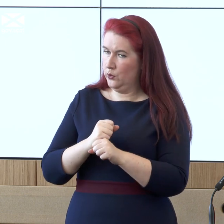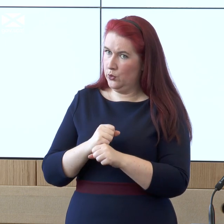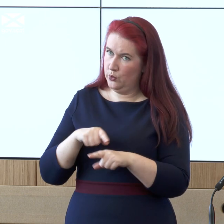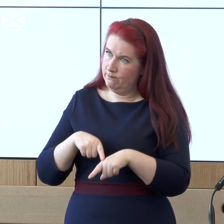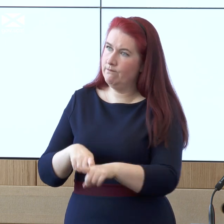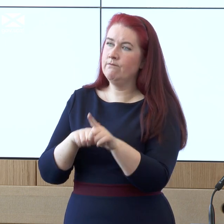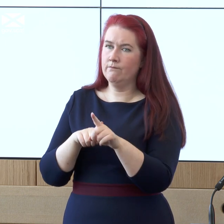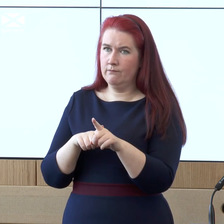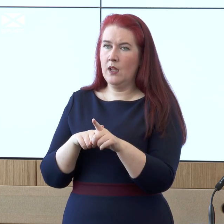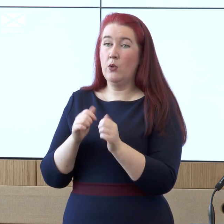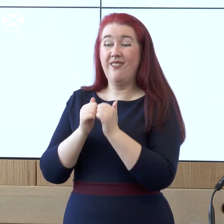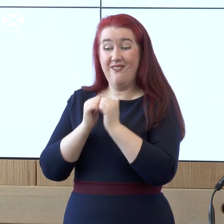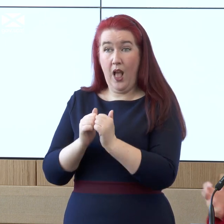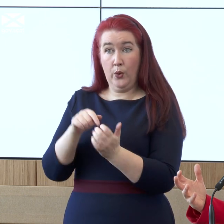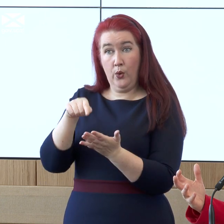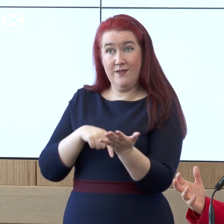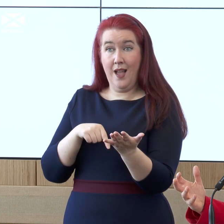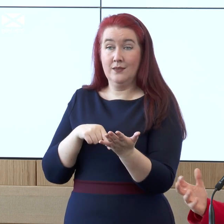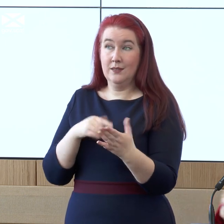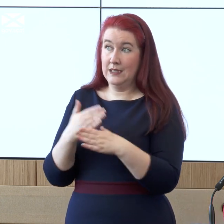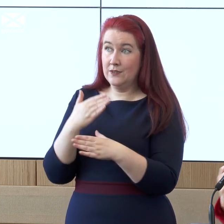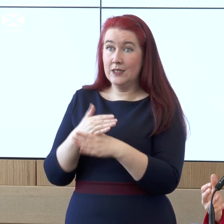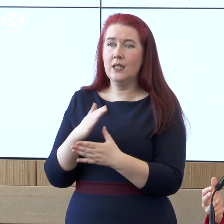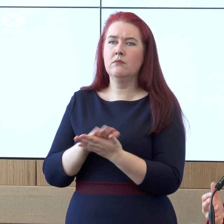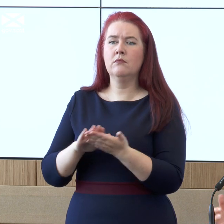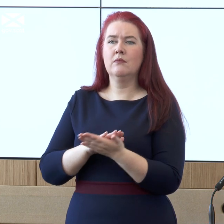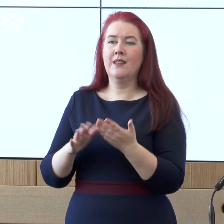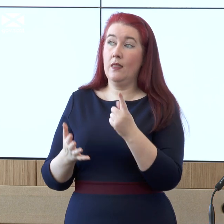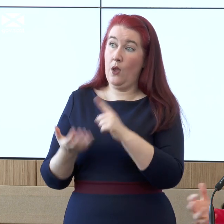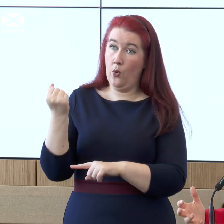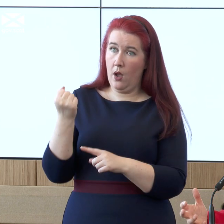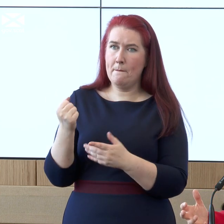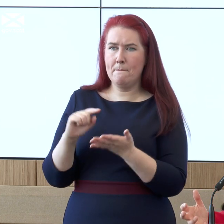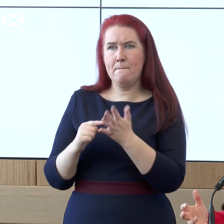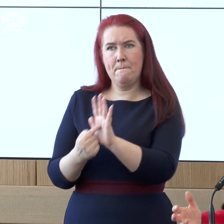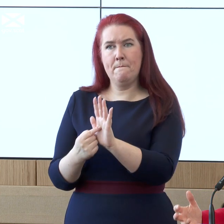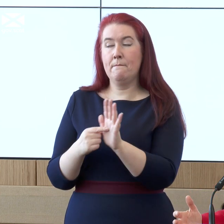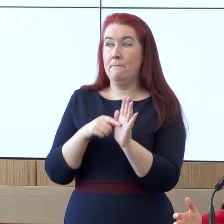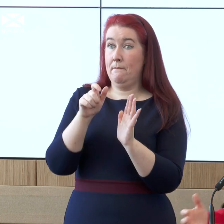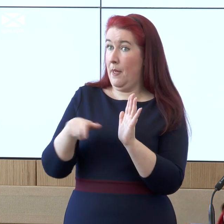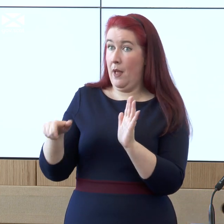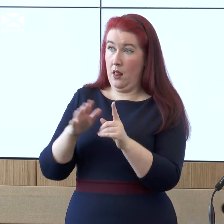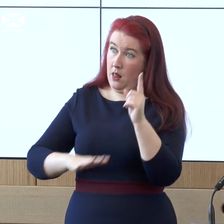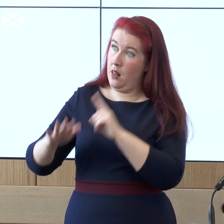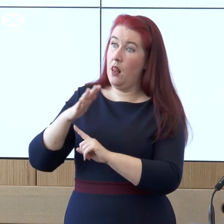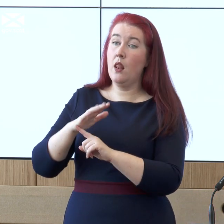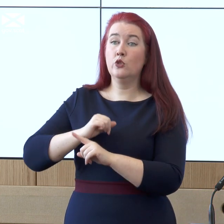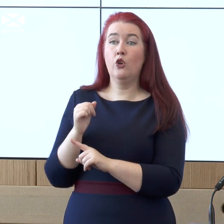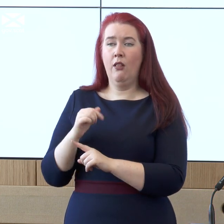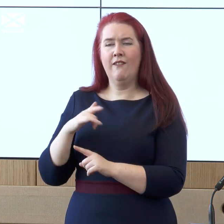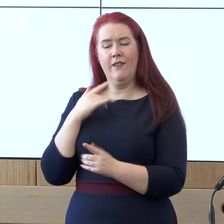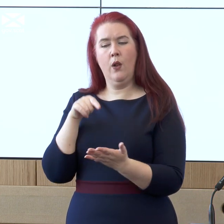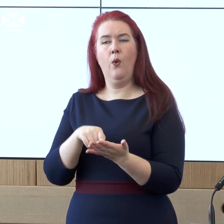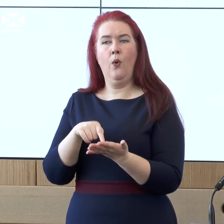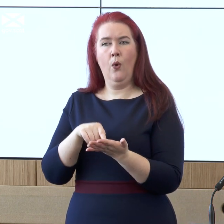value of that exercise was that the outcome of it reflects what people across the country think is